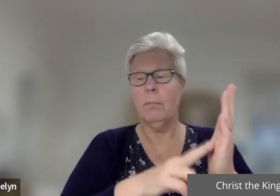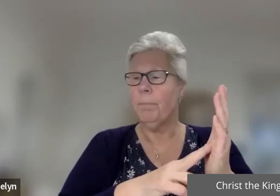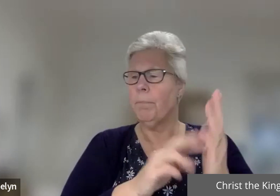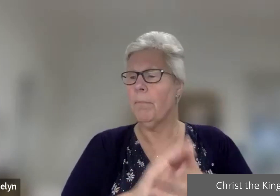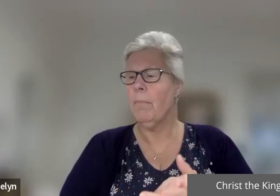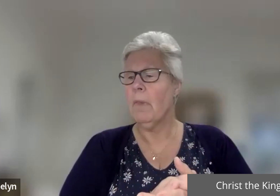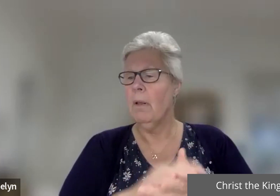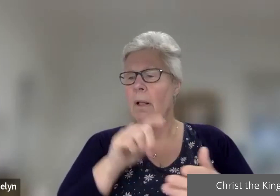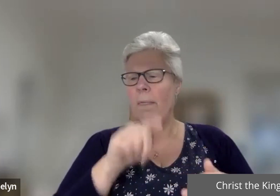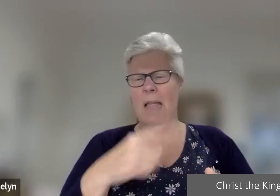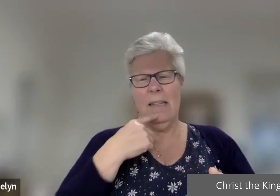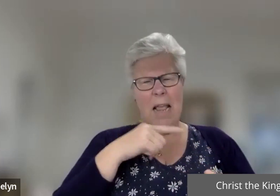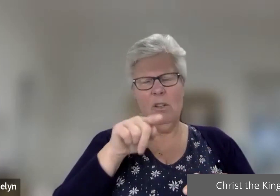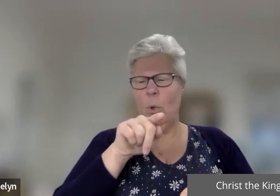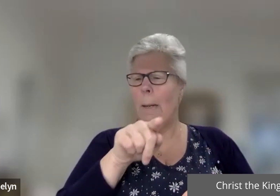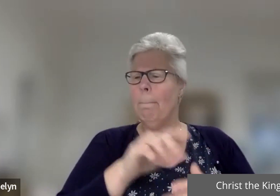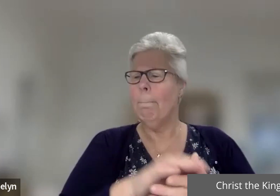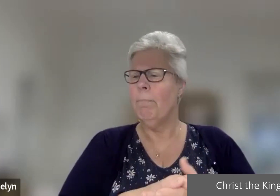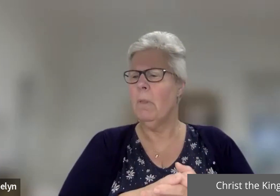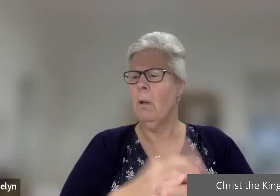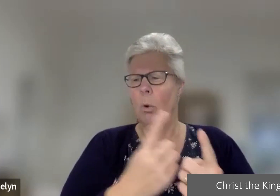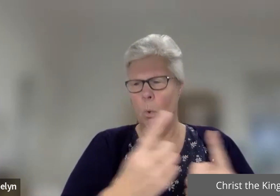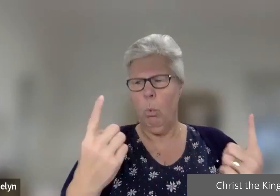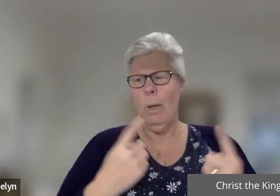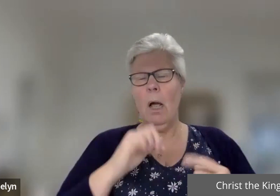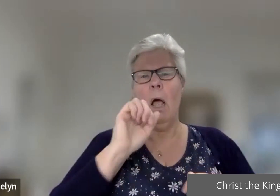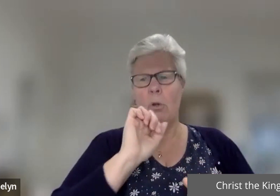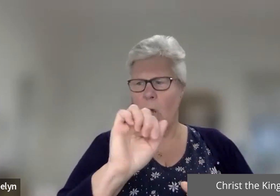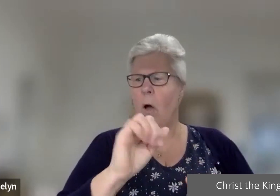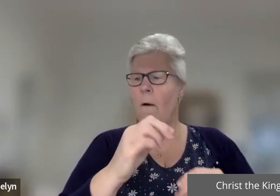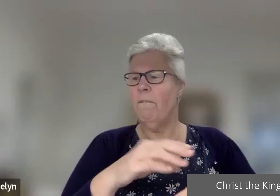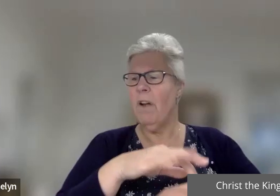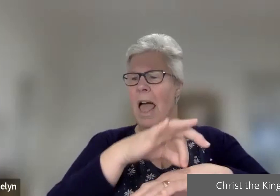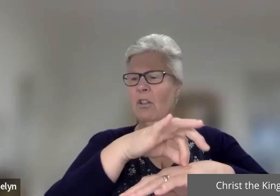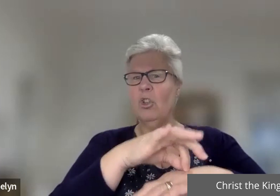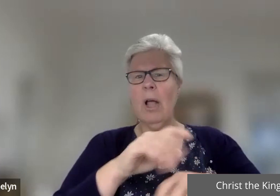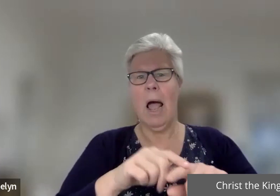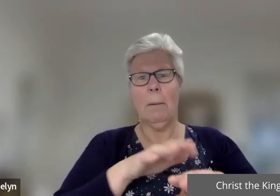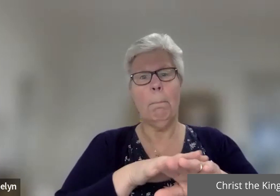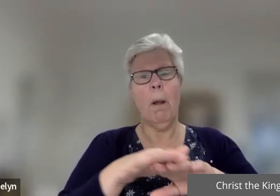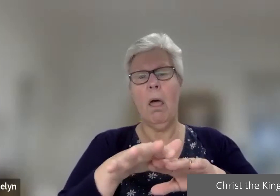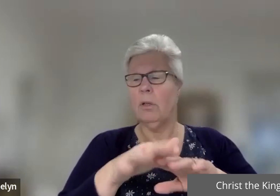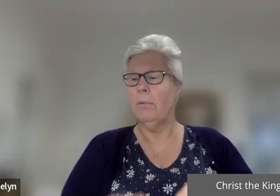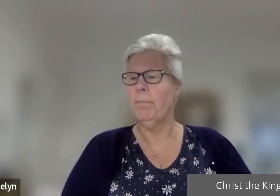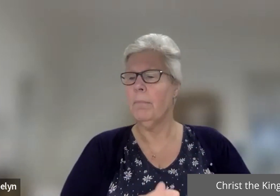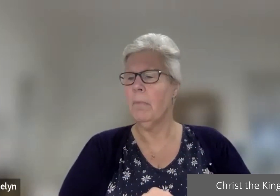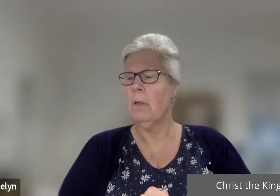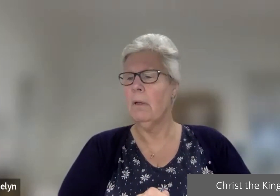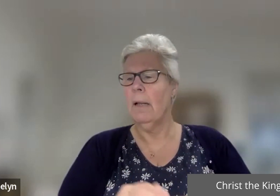Hebron. They said to him, "We are your flesh and